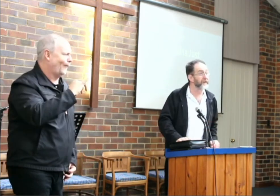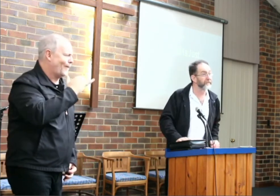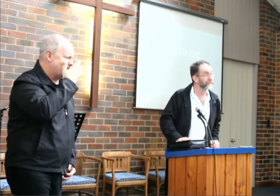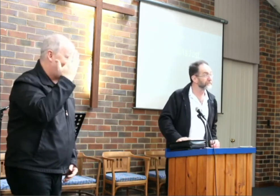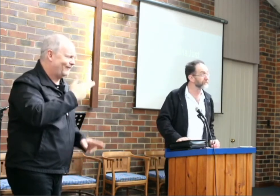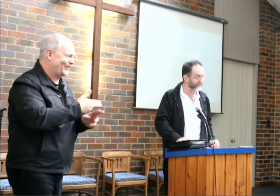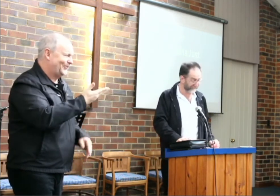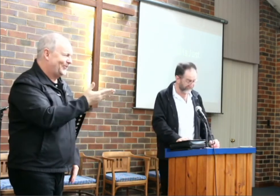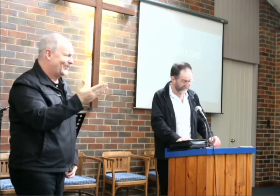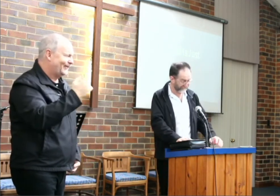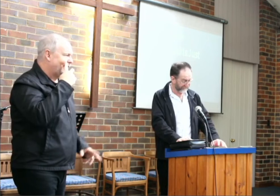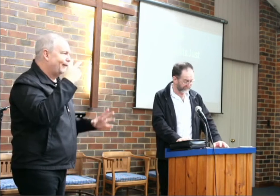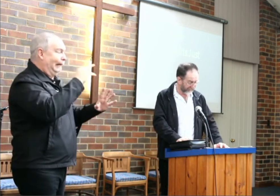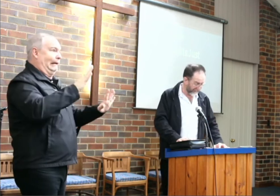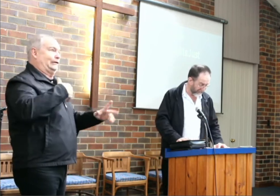wouldn't it?